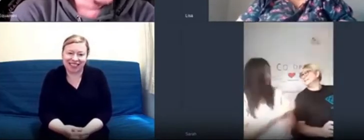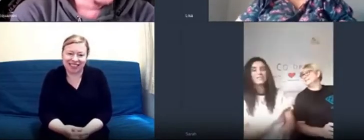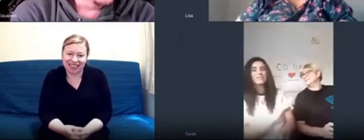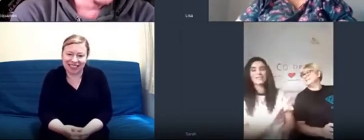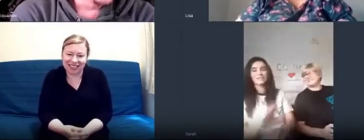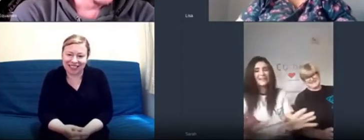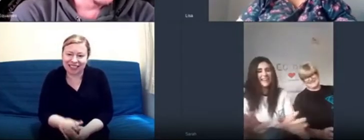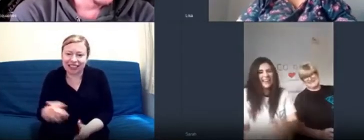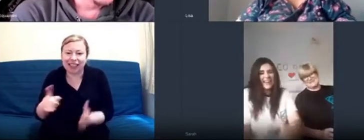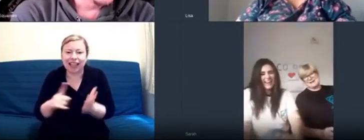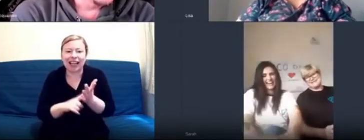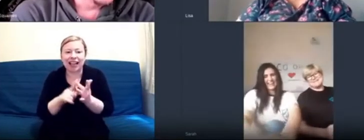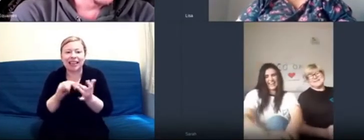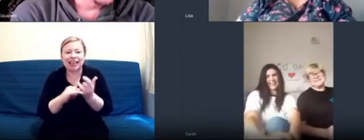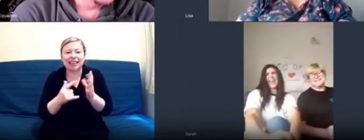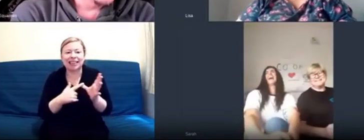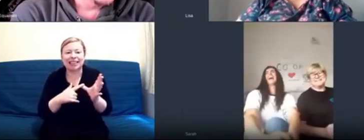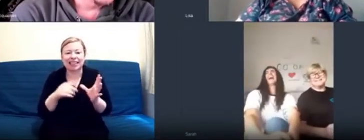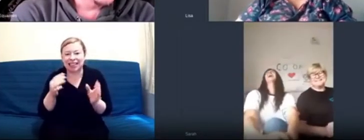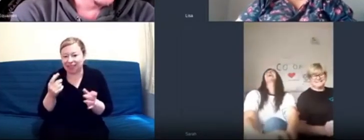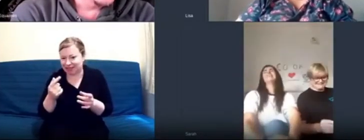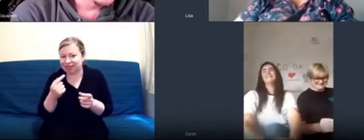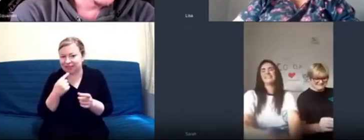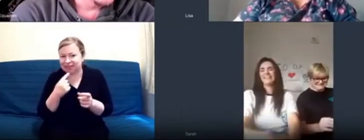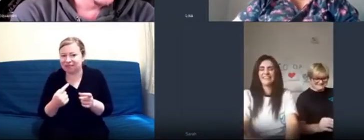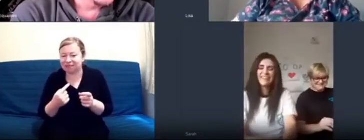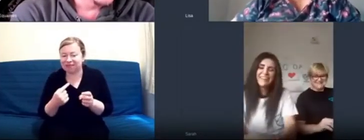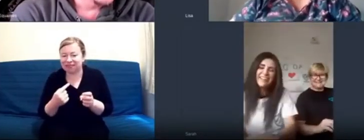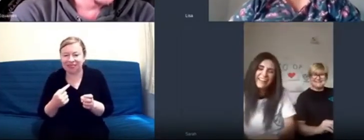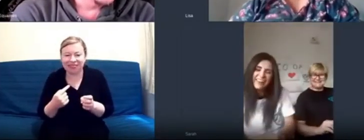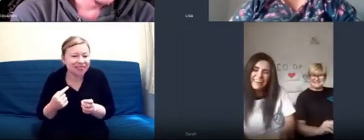But see these small changes.